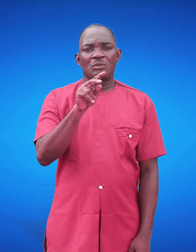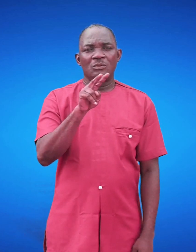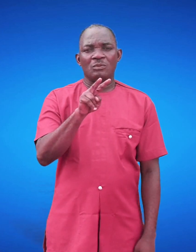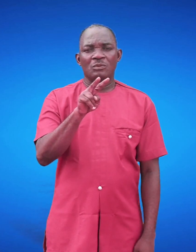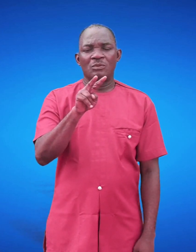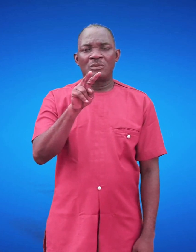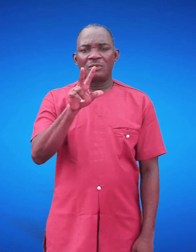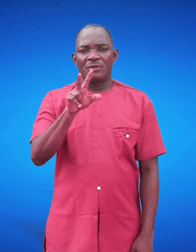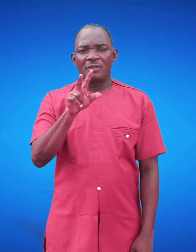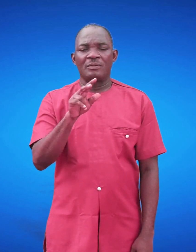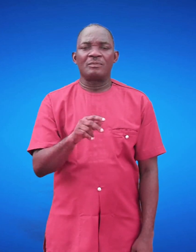23.